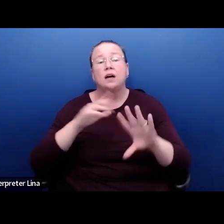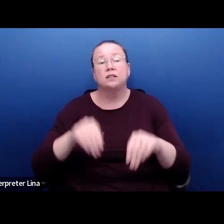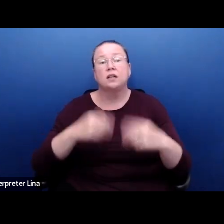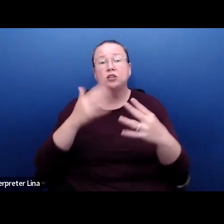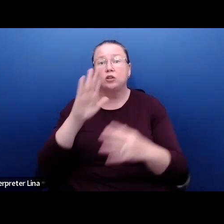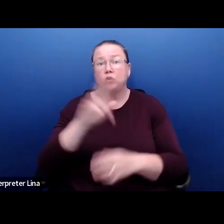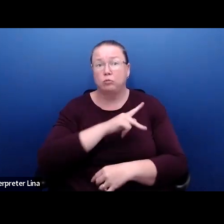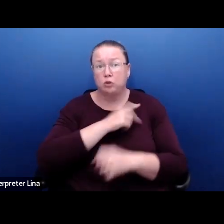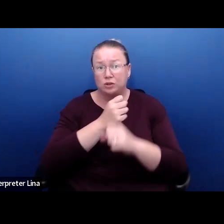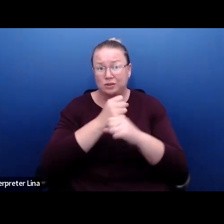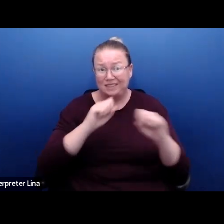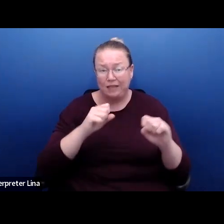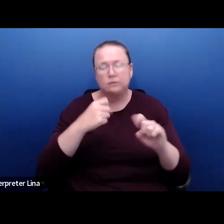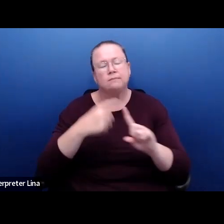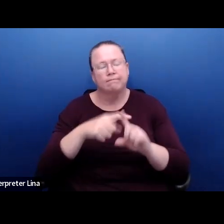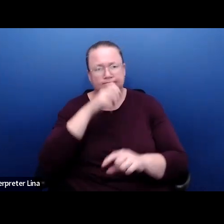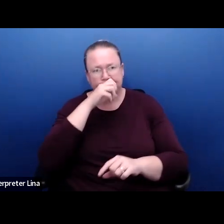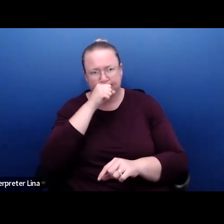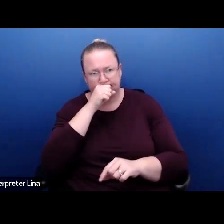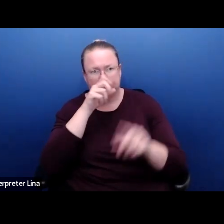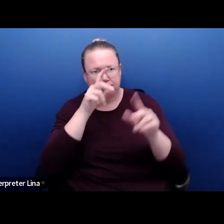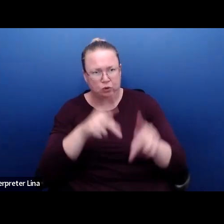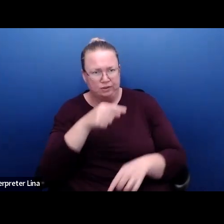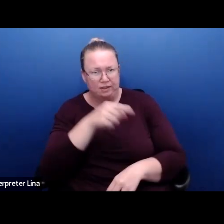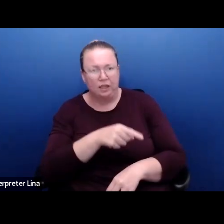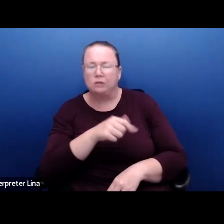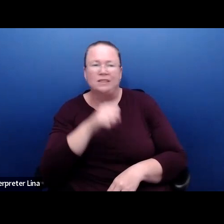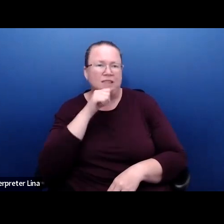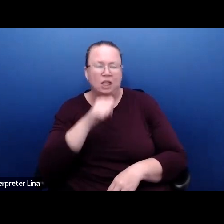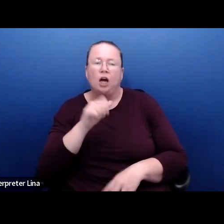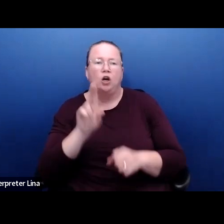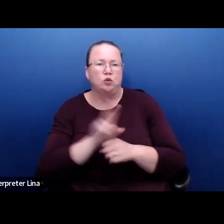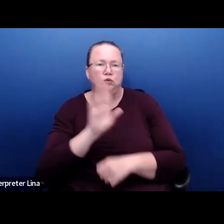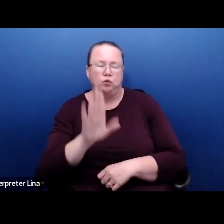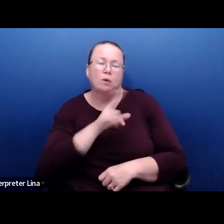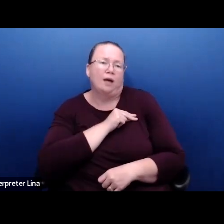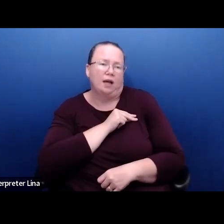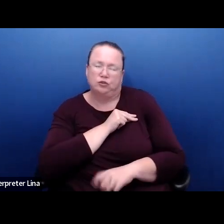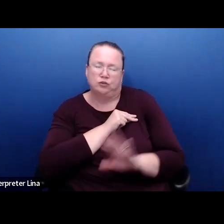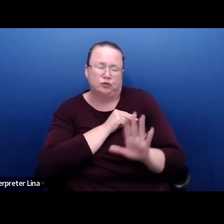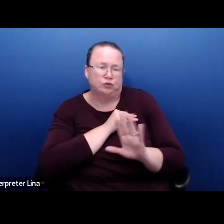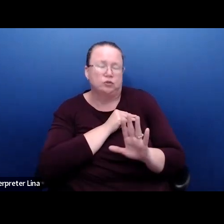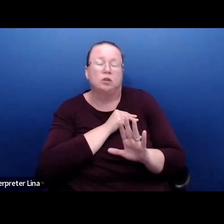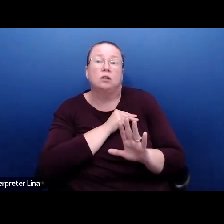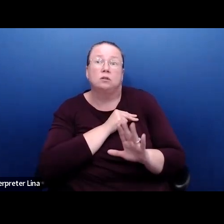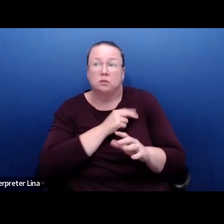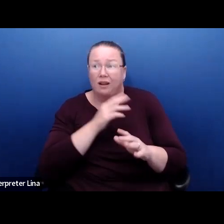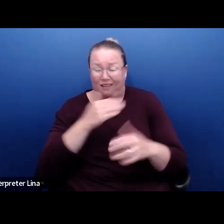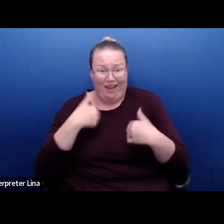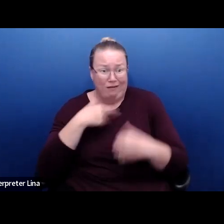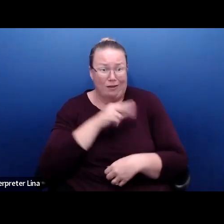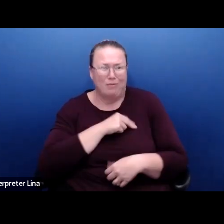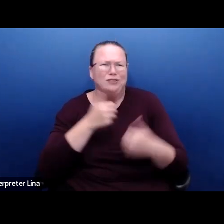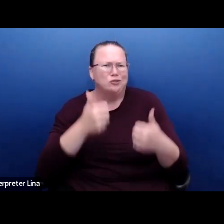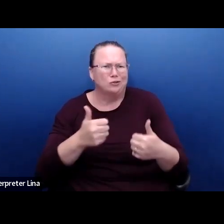personal safety and for the confidentiality of the person, not to wear your badge. It's awesome to have a badge. It's good to